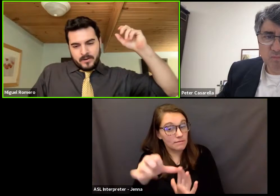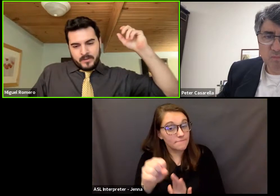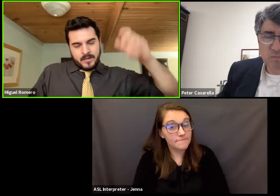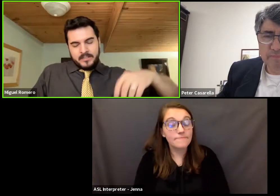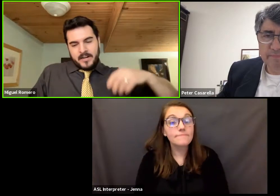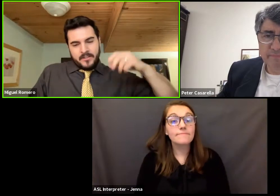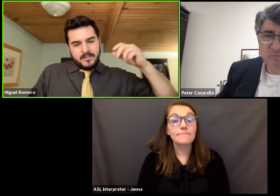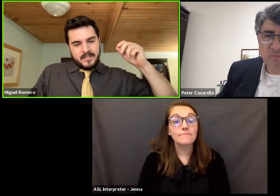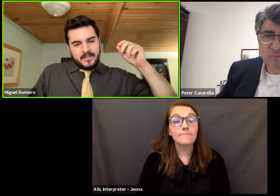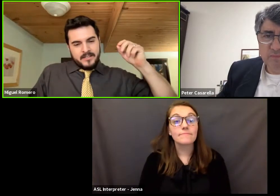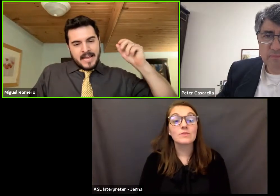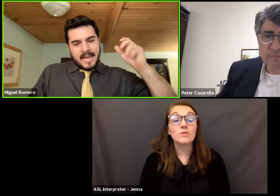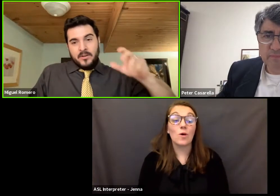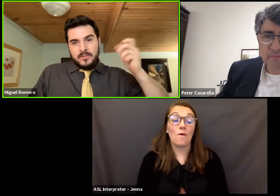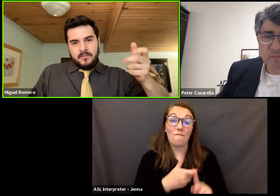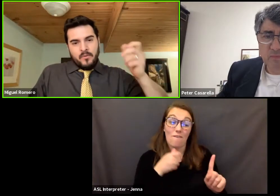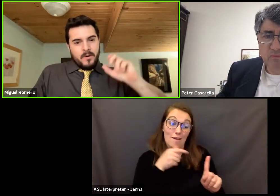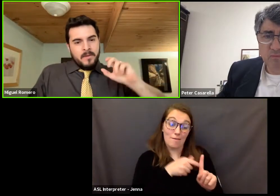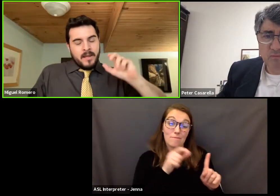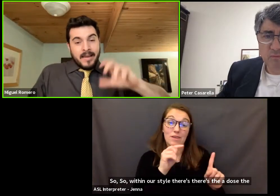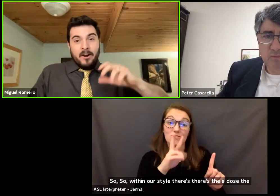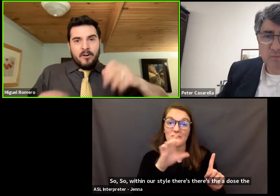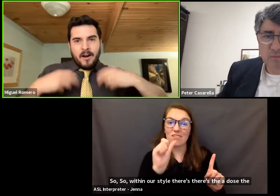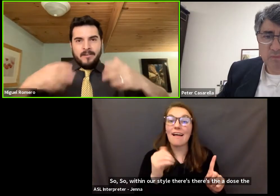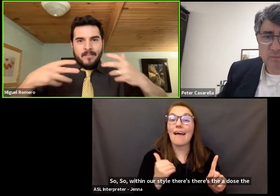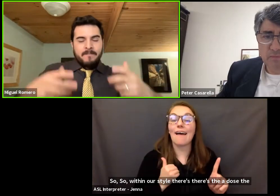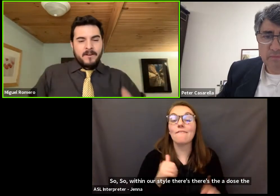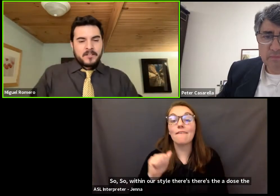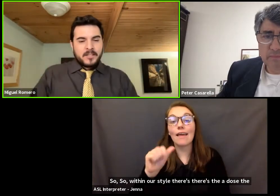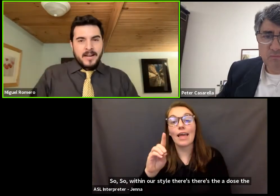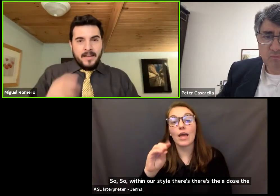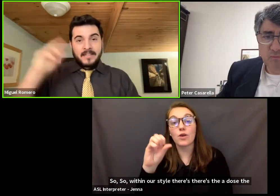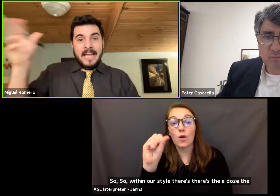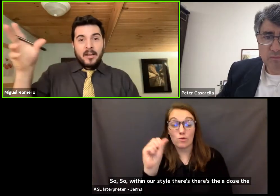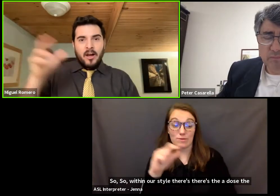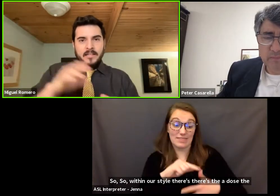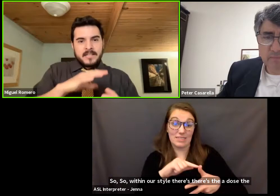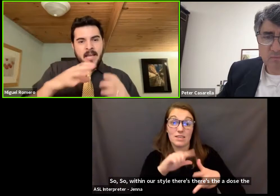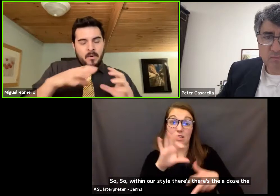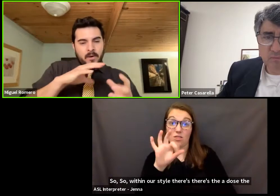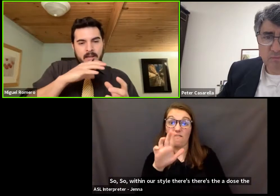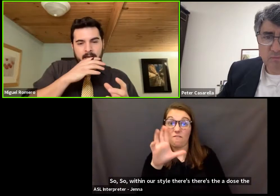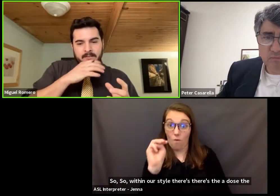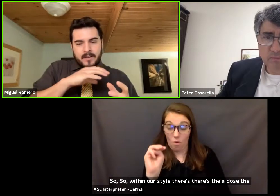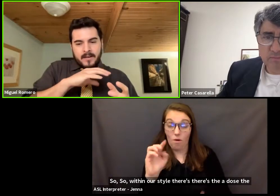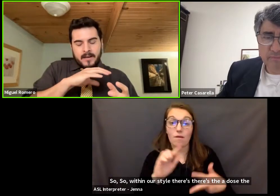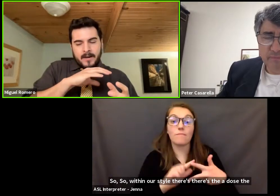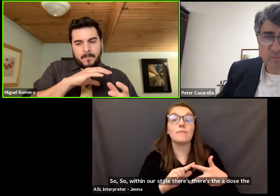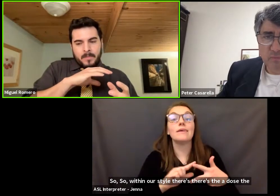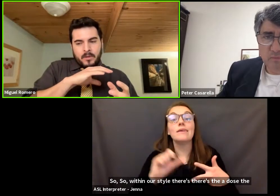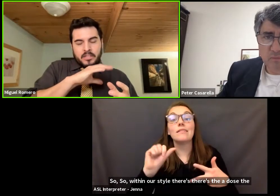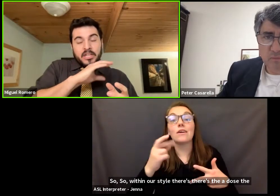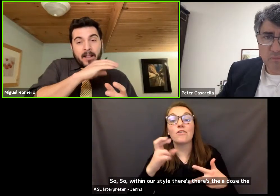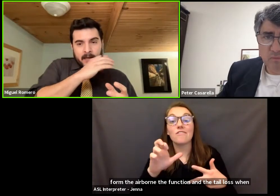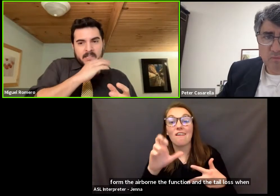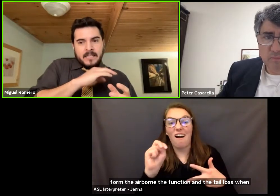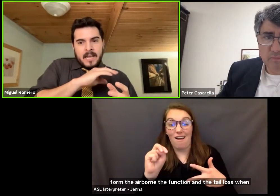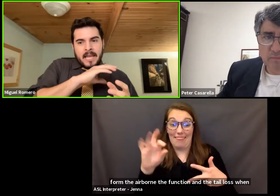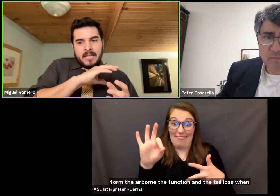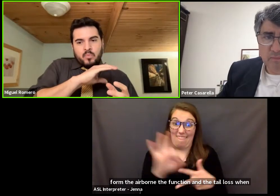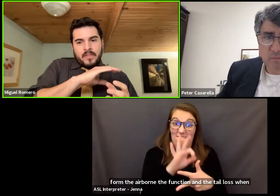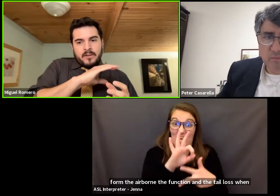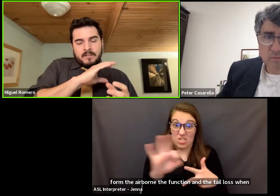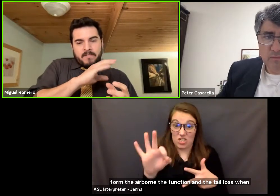So within Aristotle, there's the eidos, the form, the ergon, the function, and the telos. When he's the